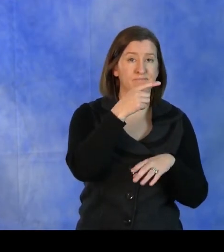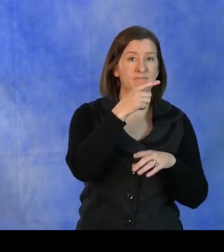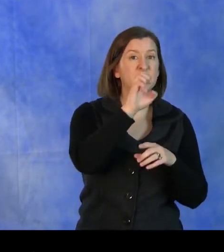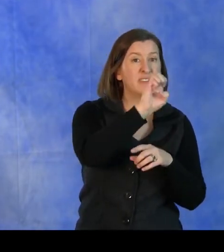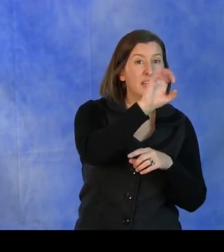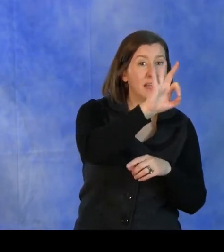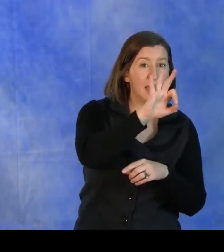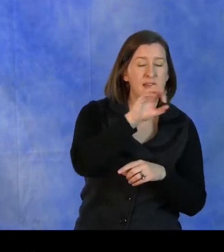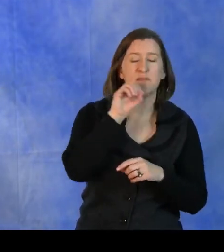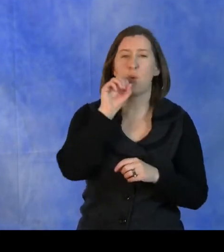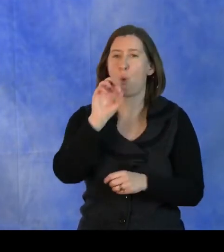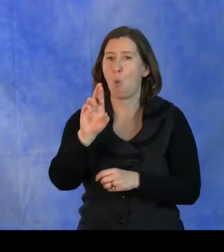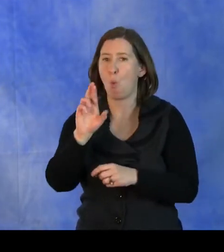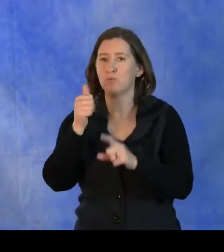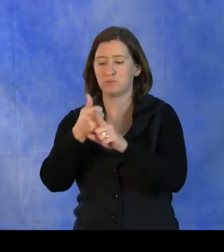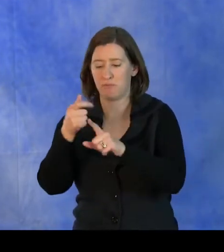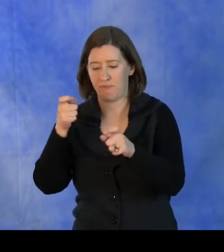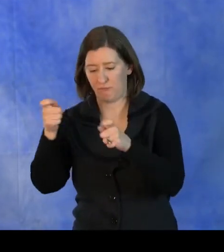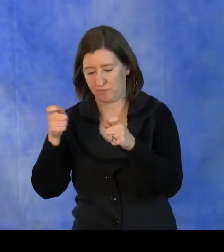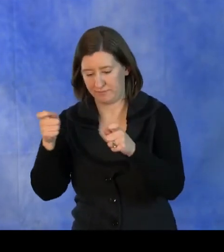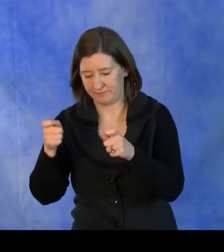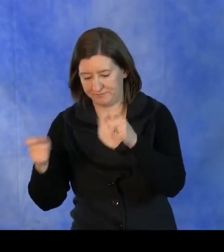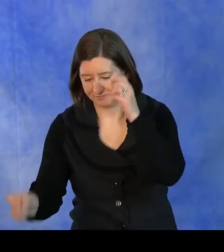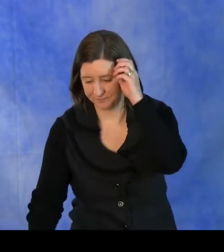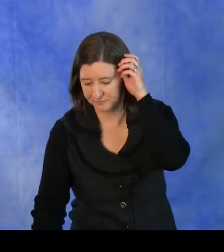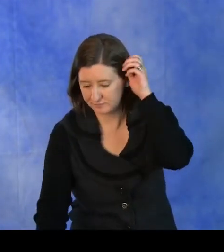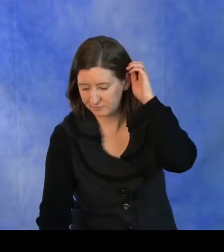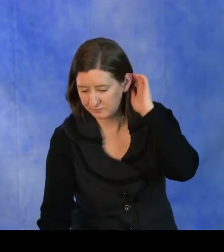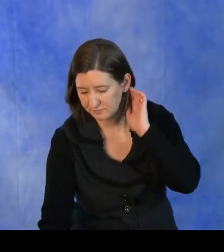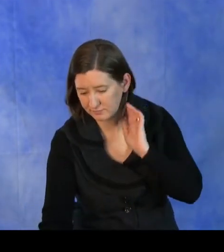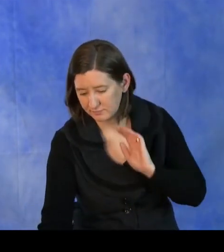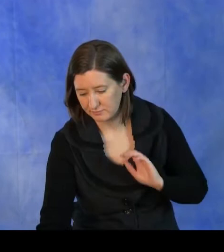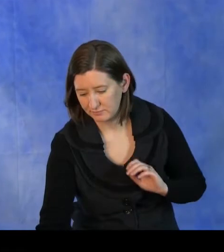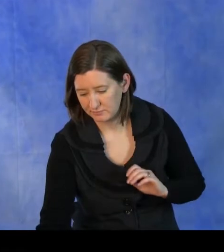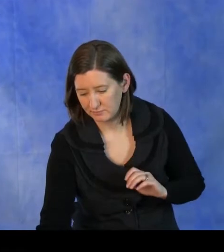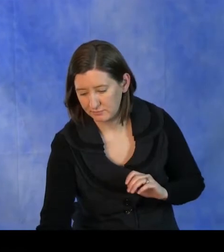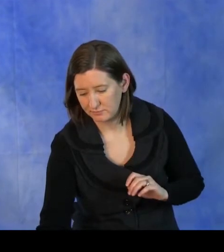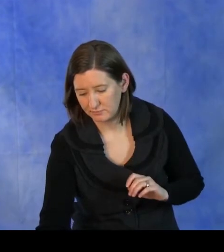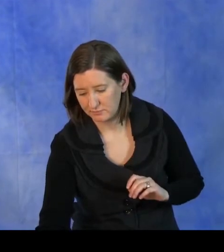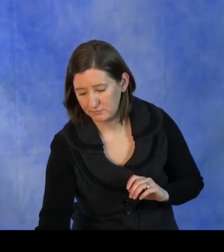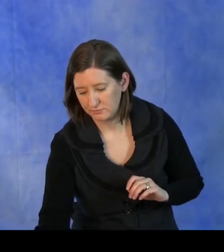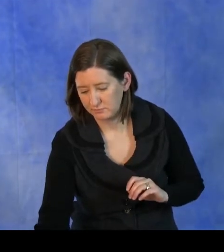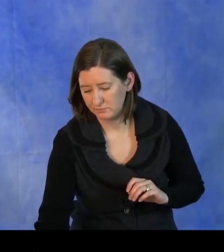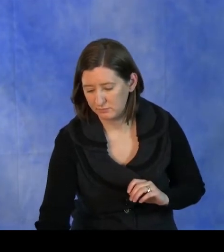how you can use either word, EF or self-regulation.